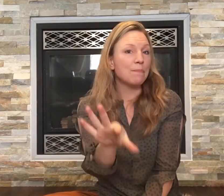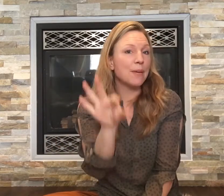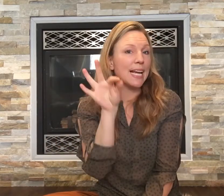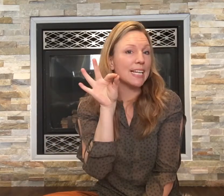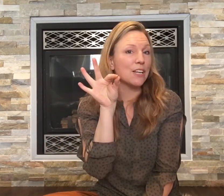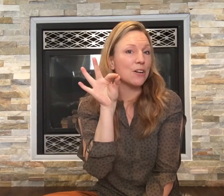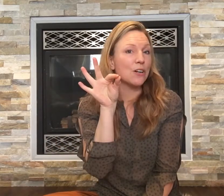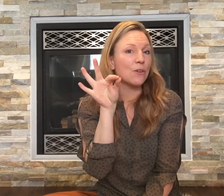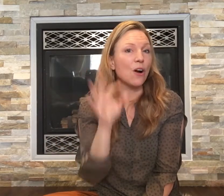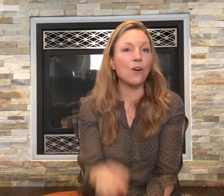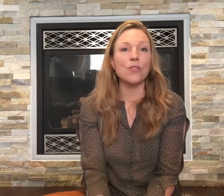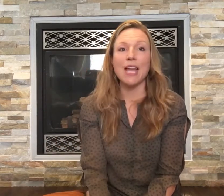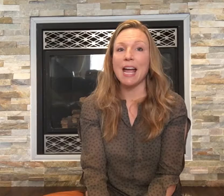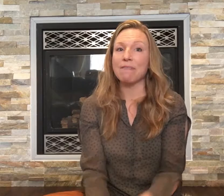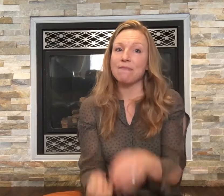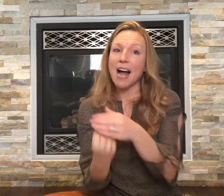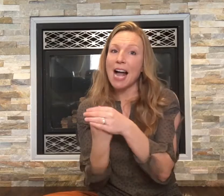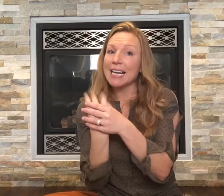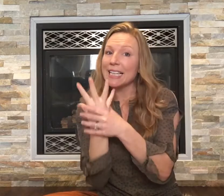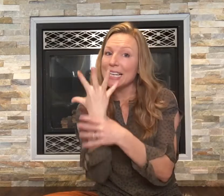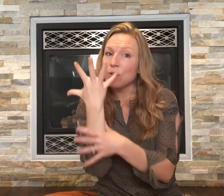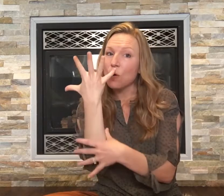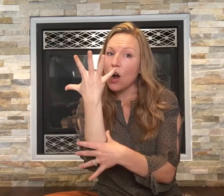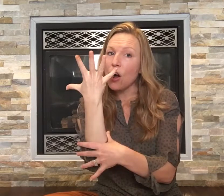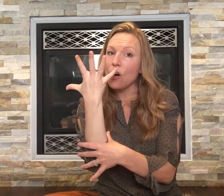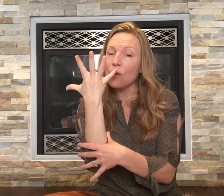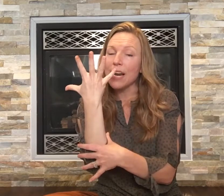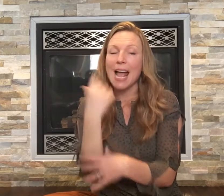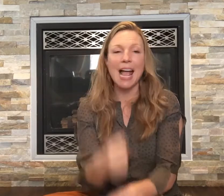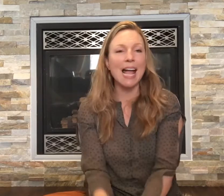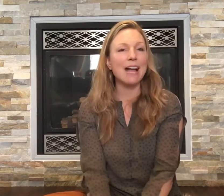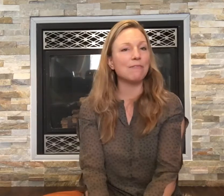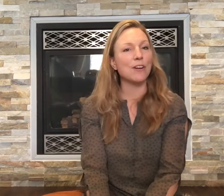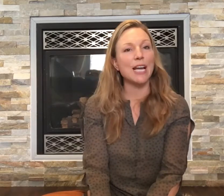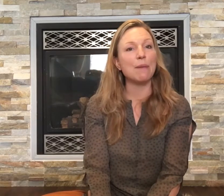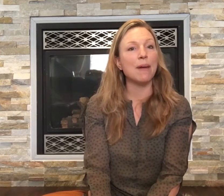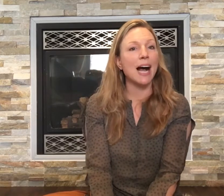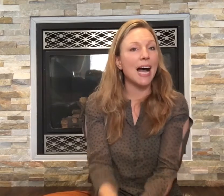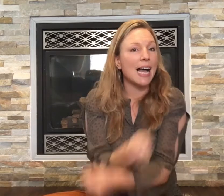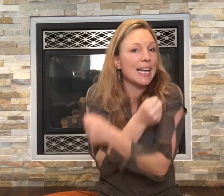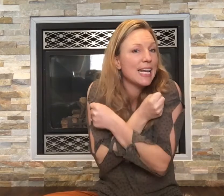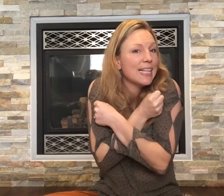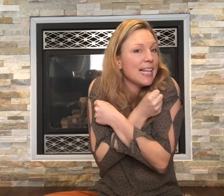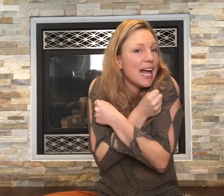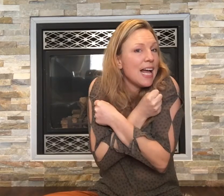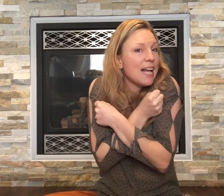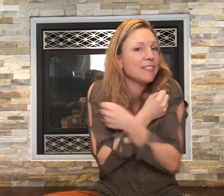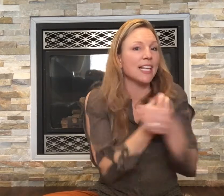Pick your own, they finally grown. Everybody loves